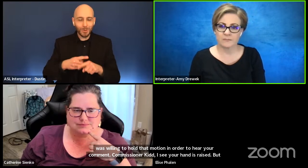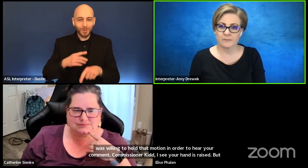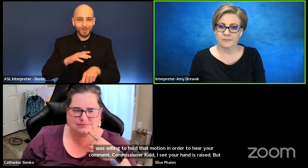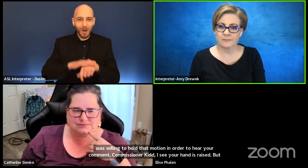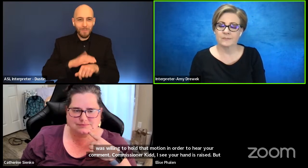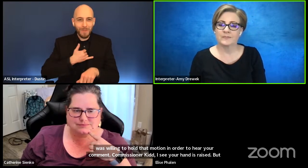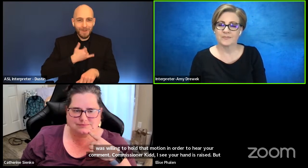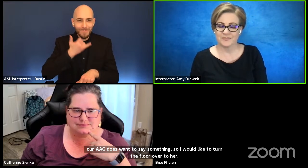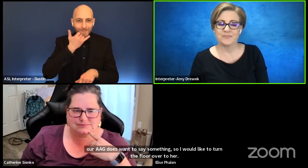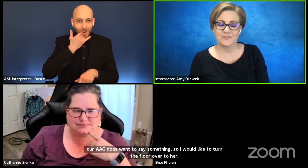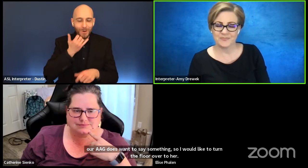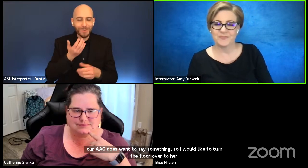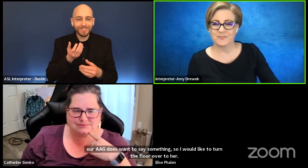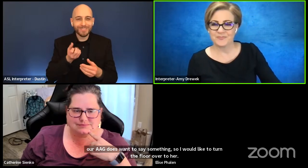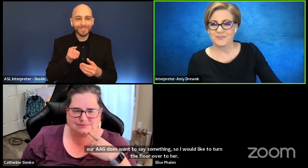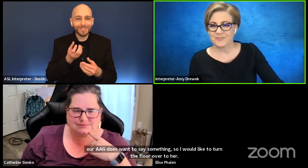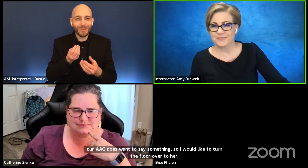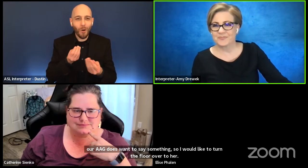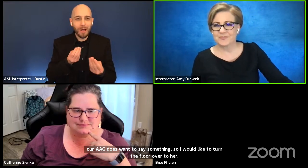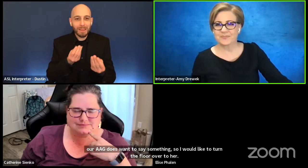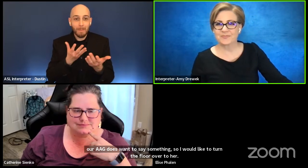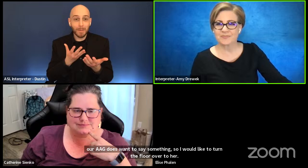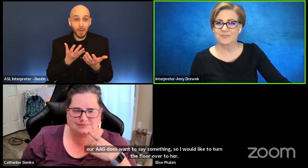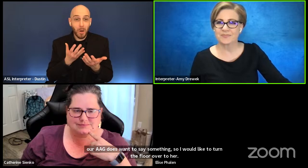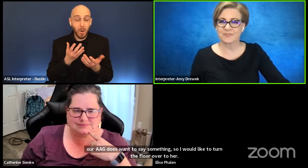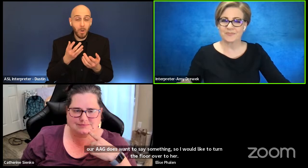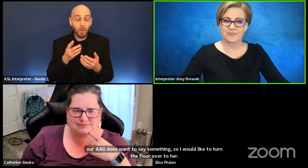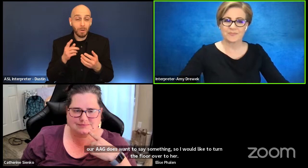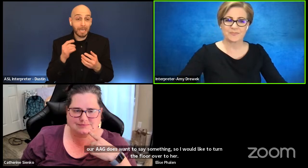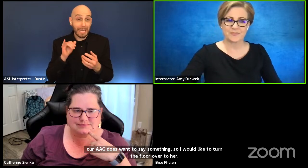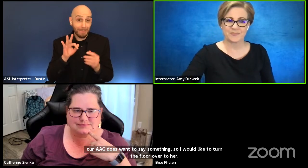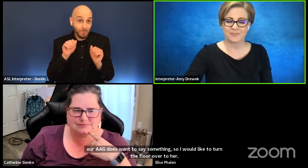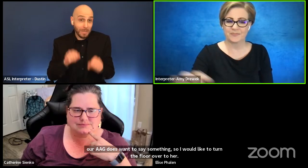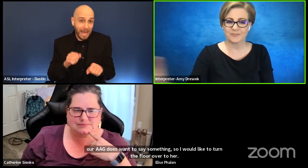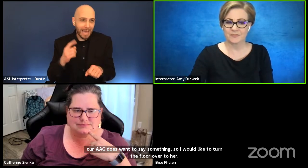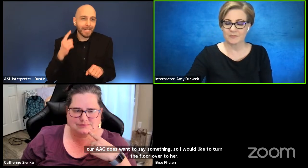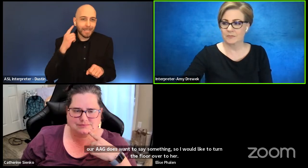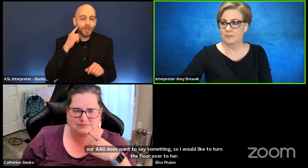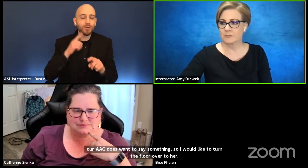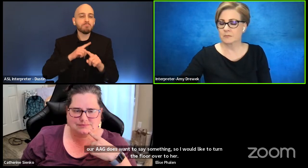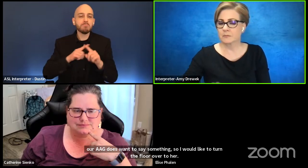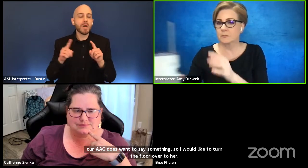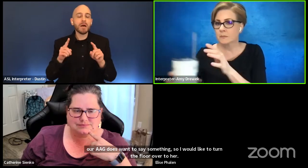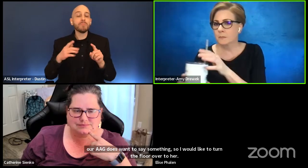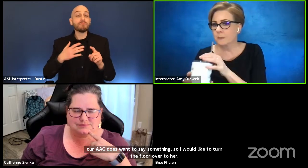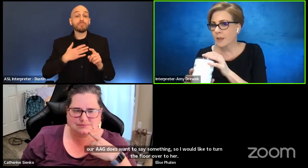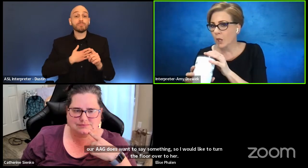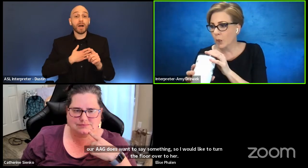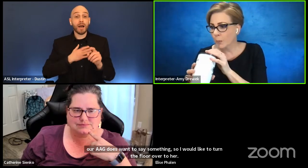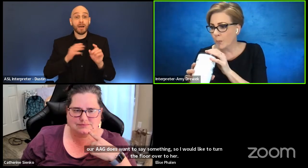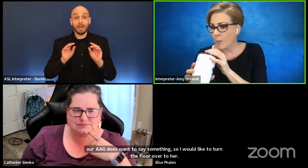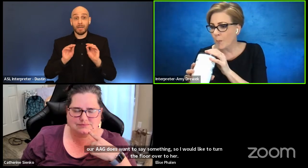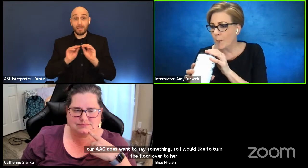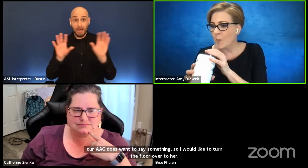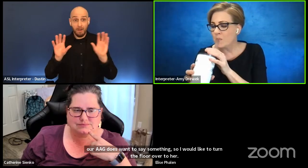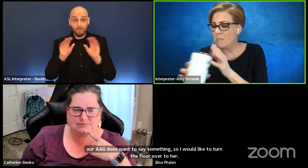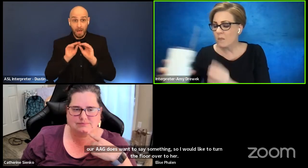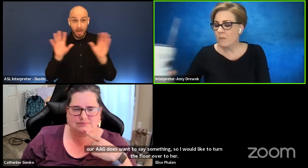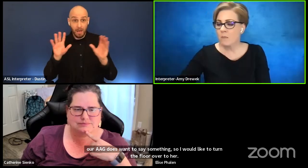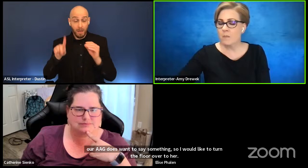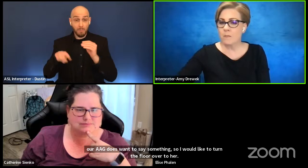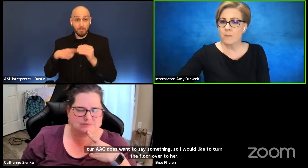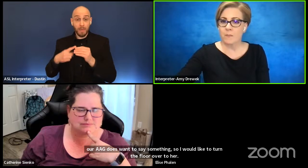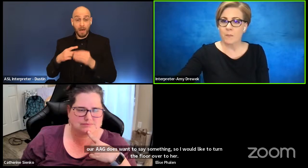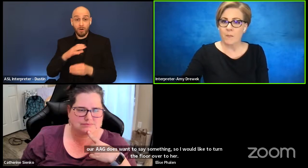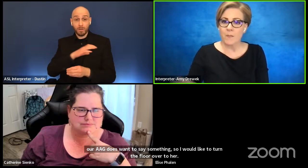me know what you can hear or when you can't. I just wanted to clarify what the motion is that